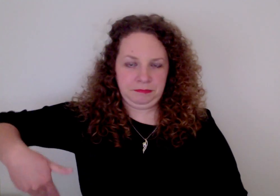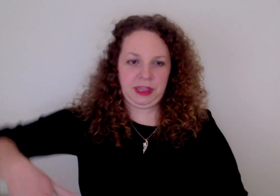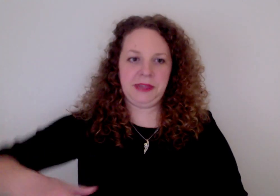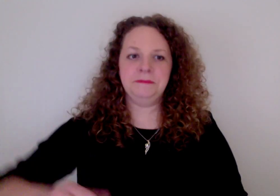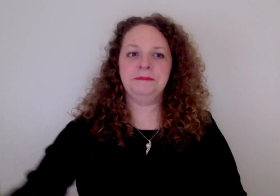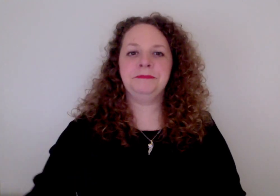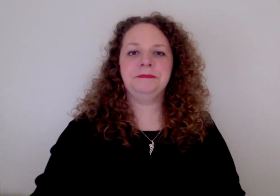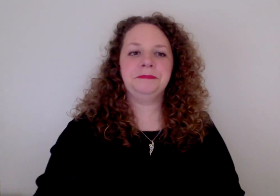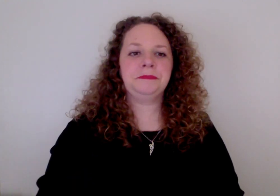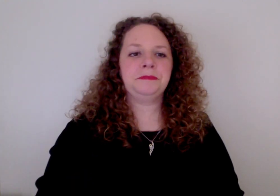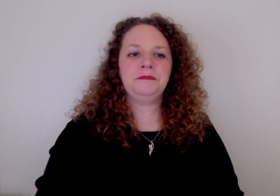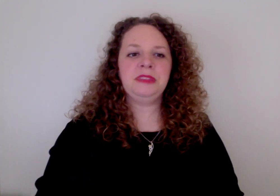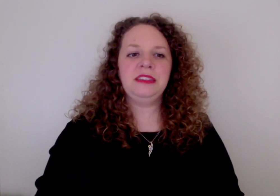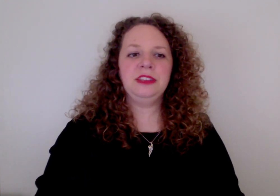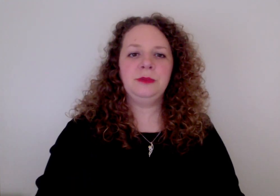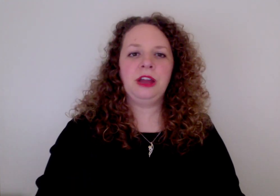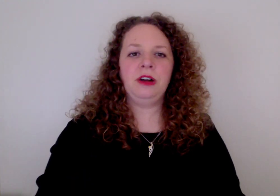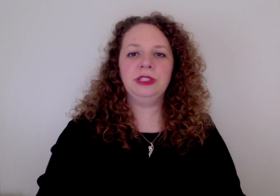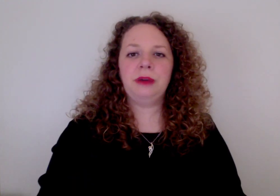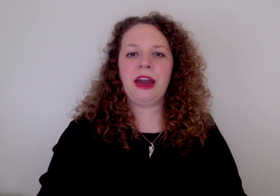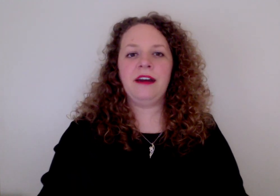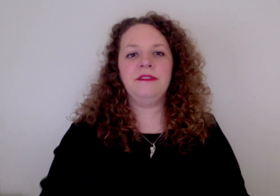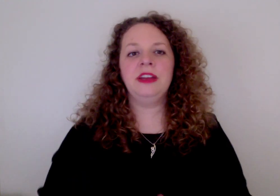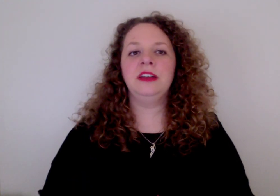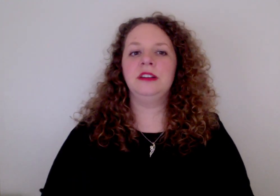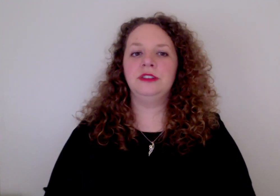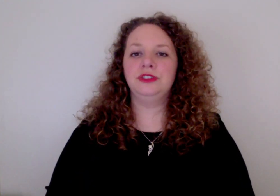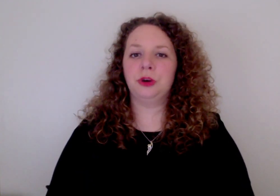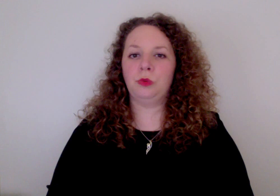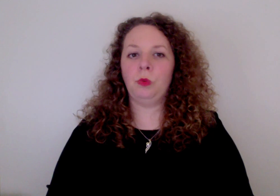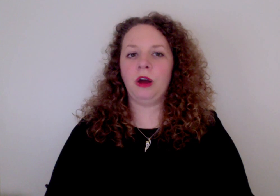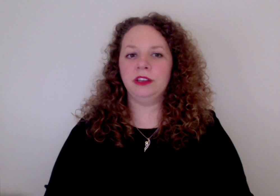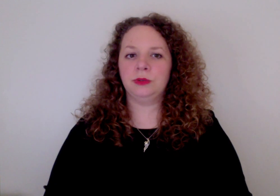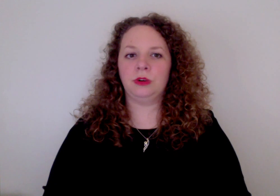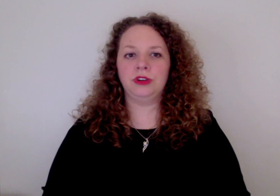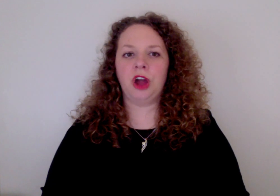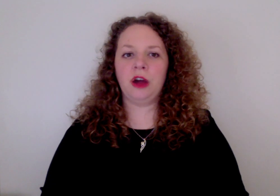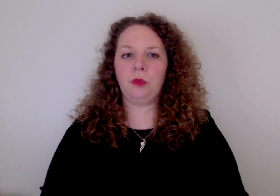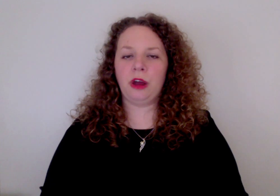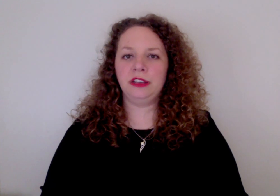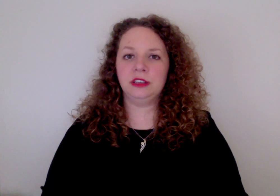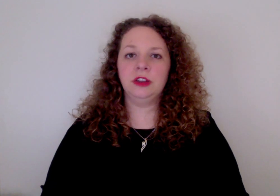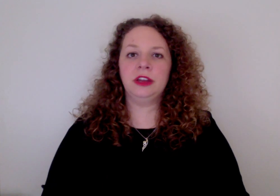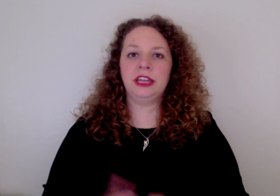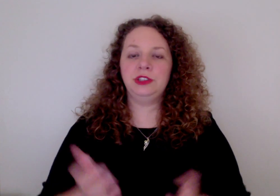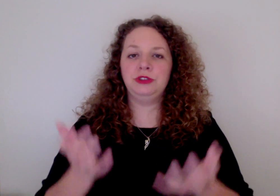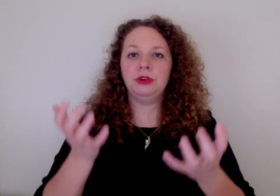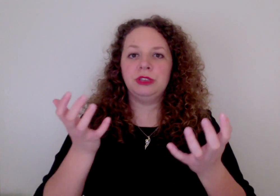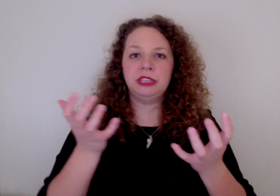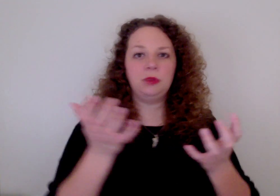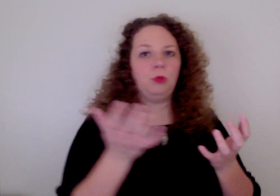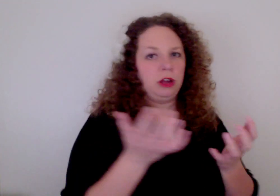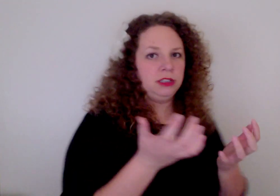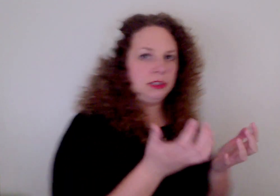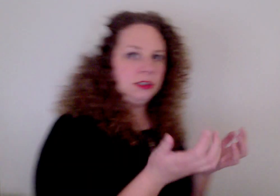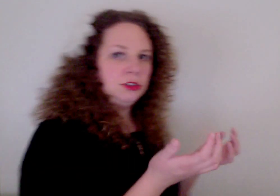Okay. Then we also have don't want or not want. Okay, so you know the sign want. So for